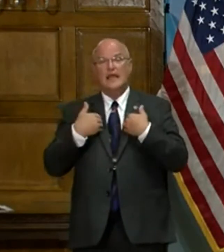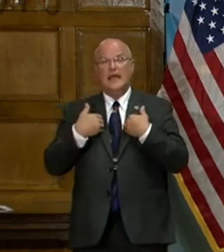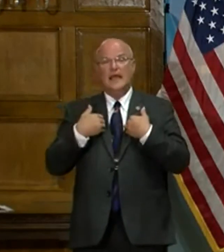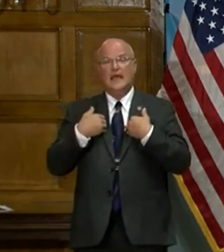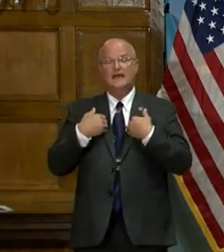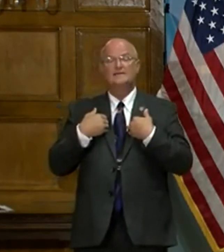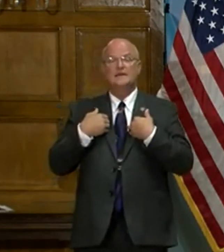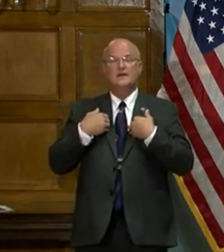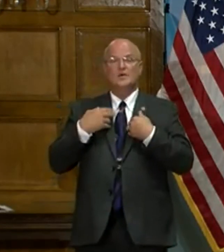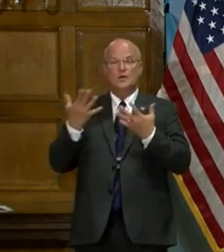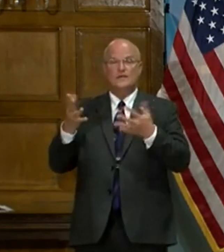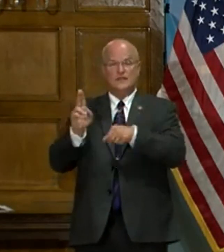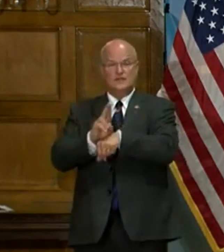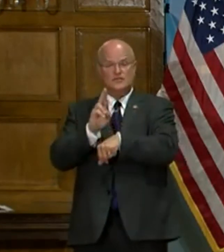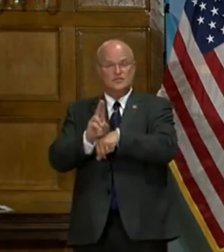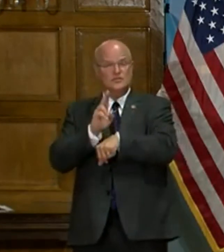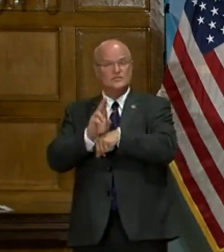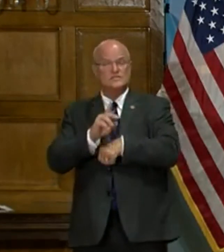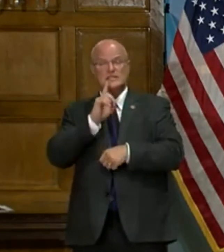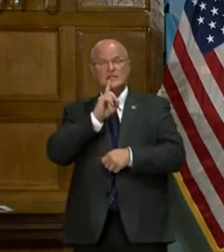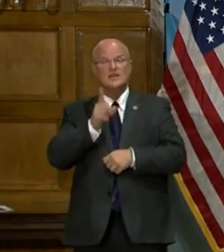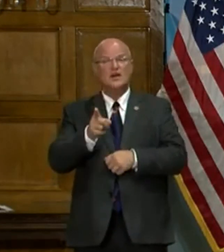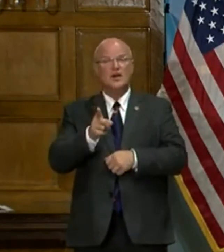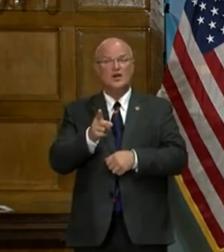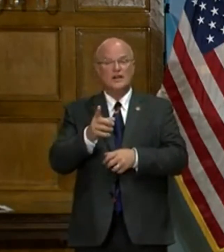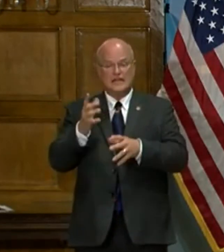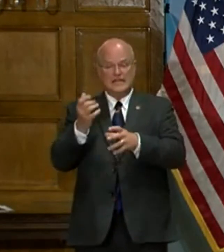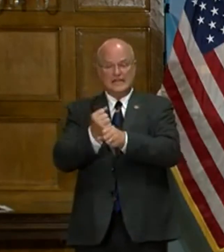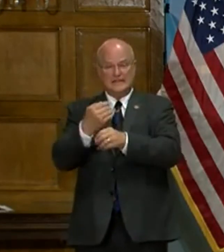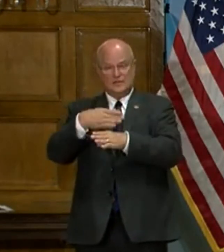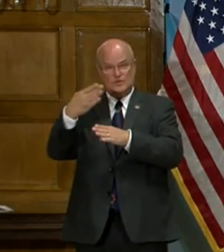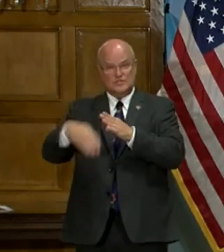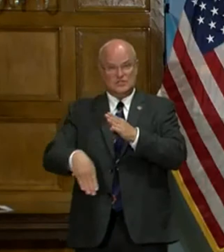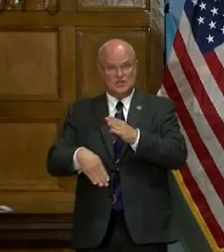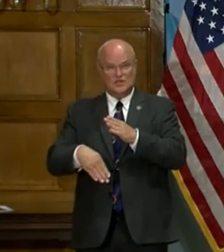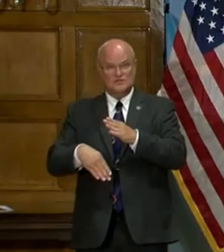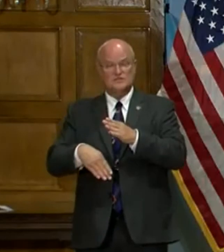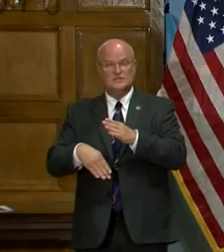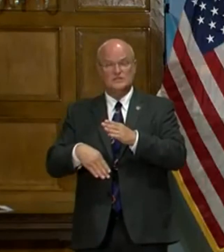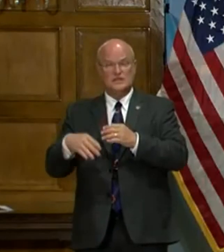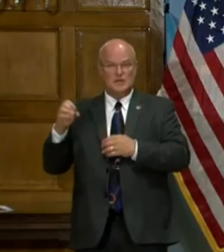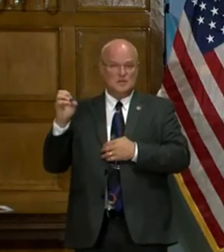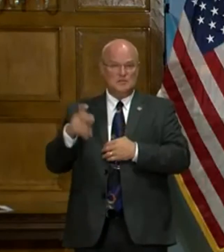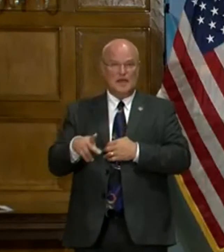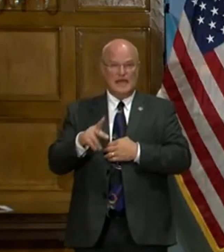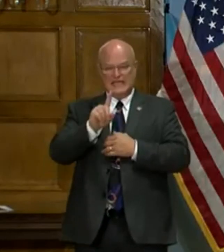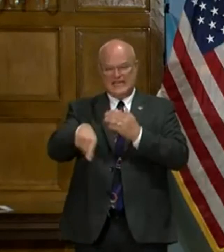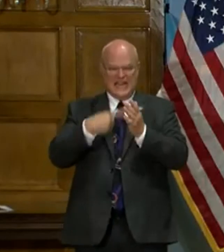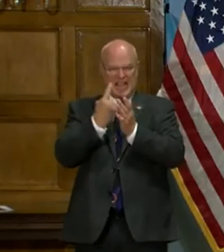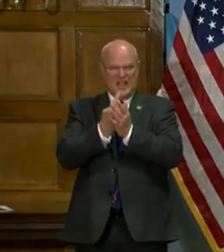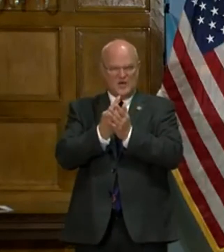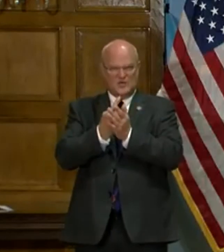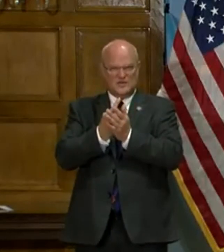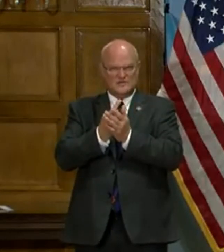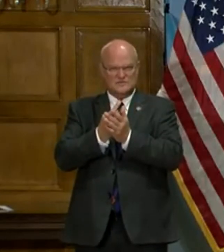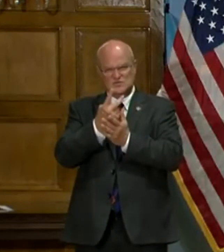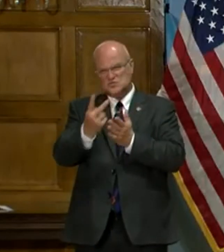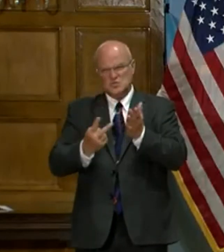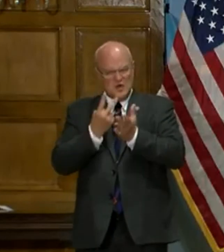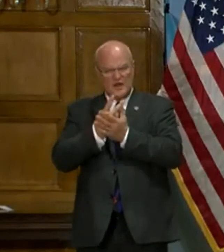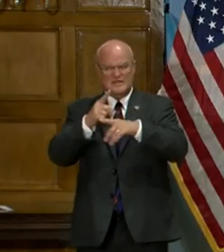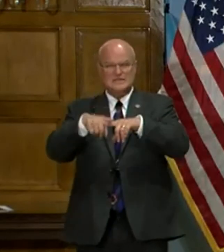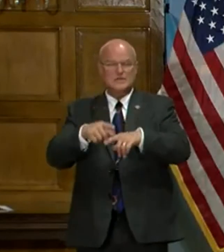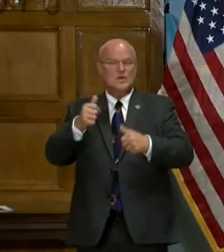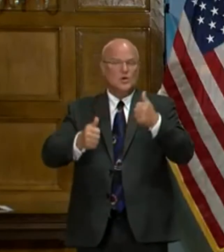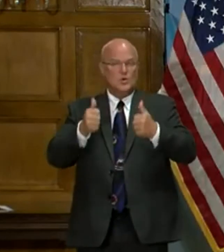the platforms they're using can give them results in an hour or a few hours,